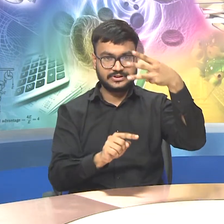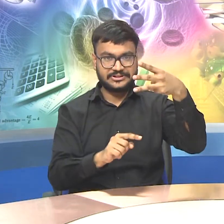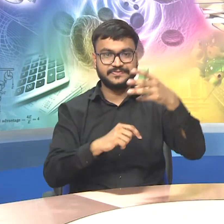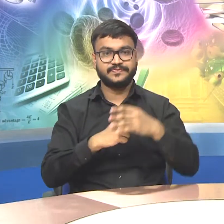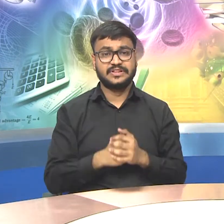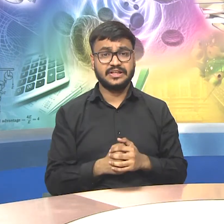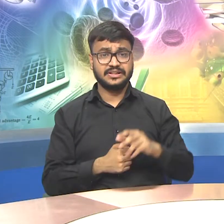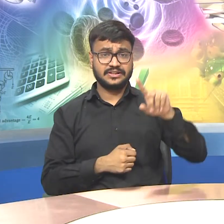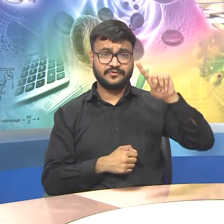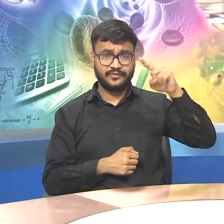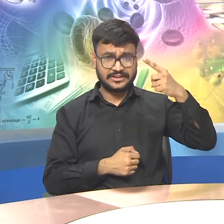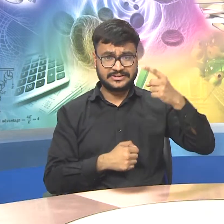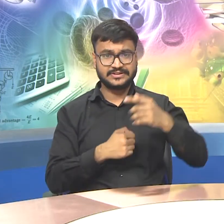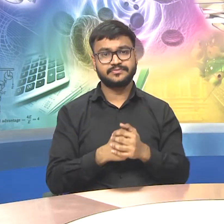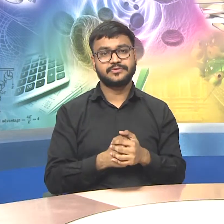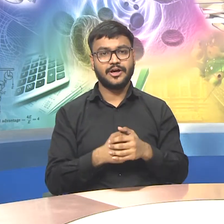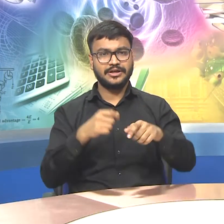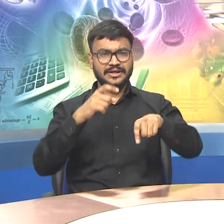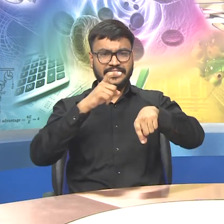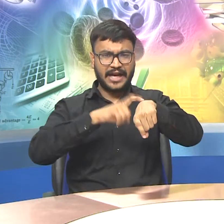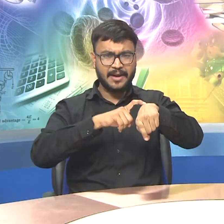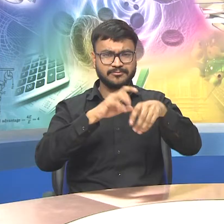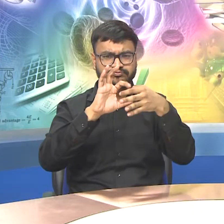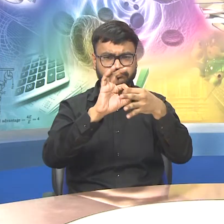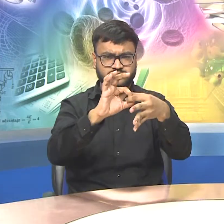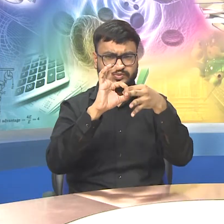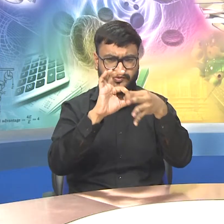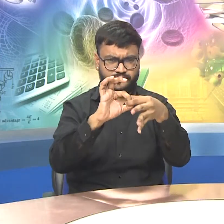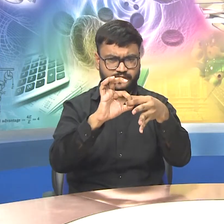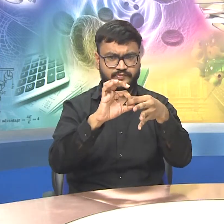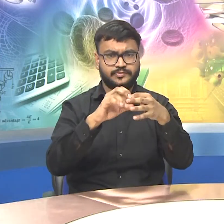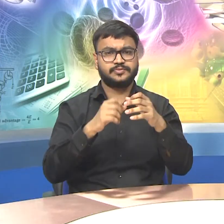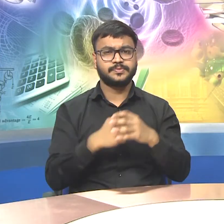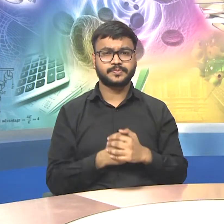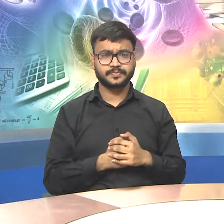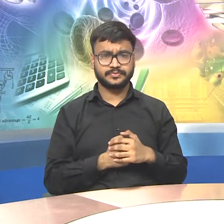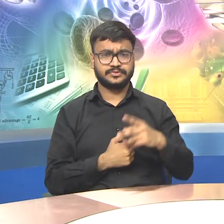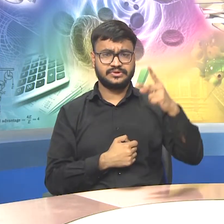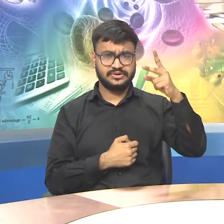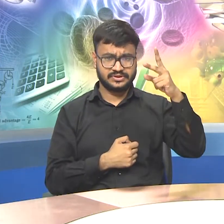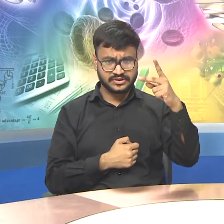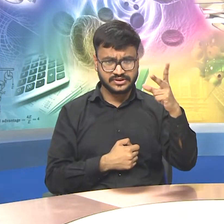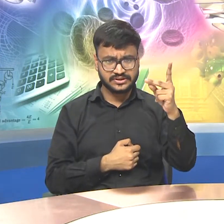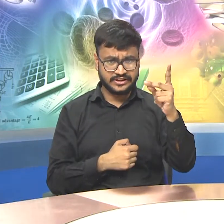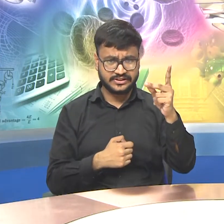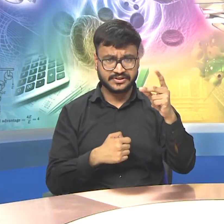In this we can learn some various topics like related to time,